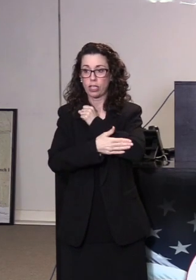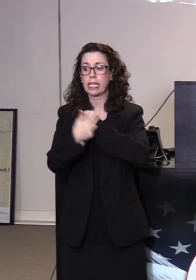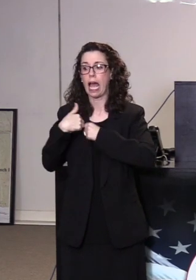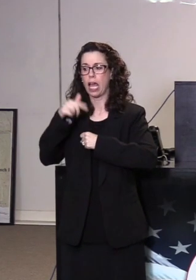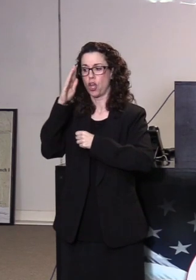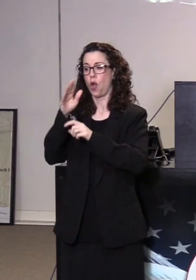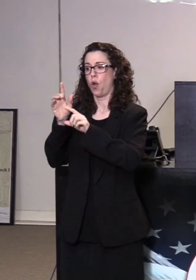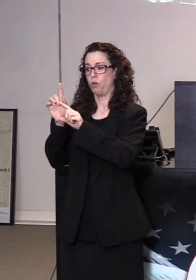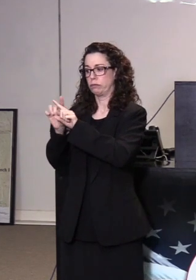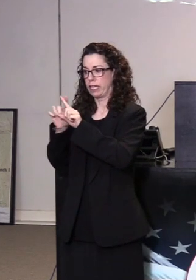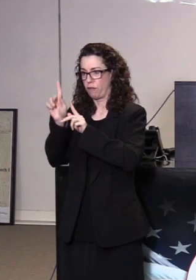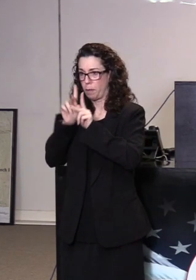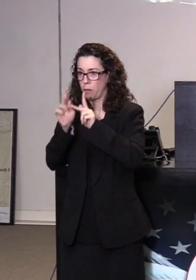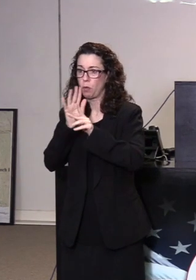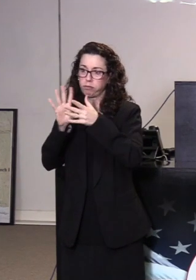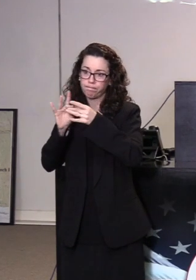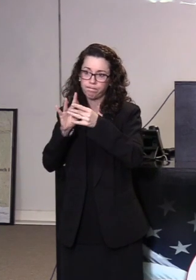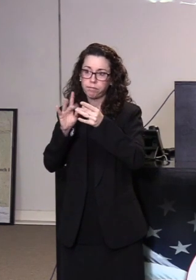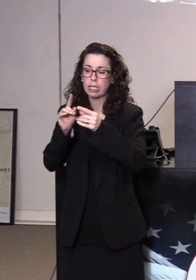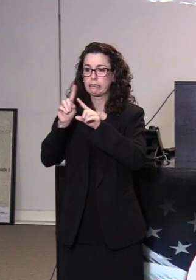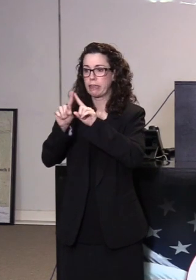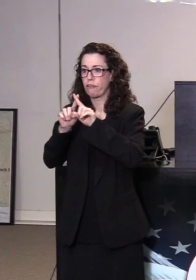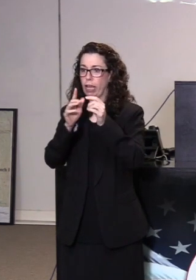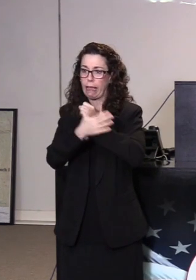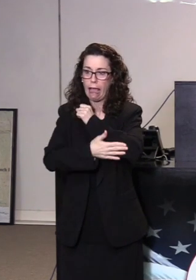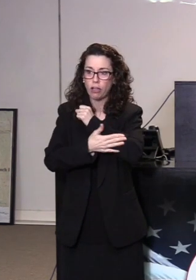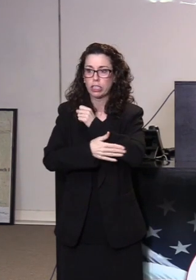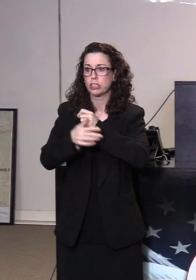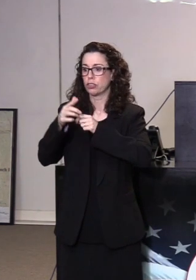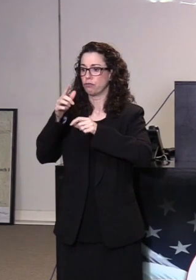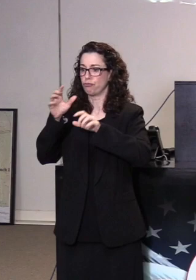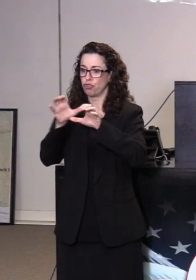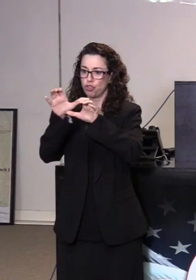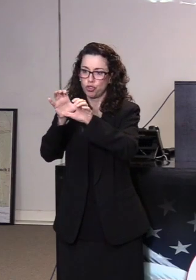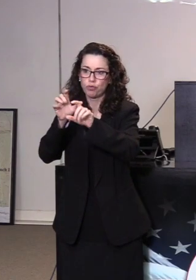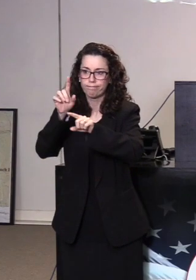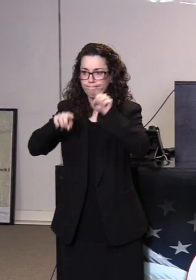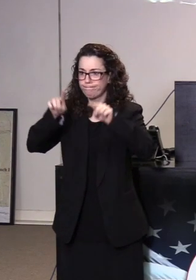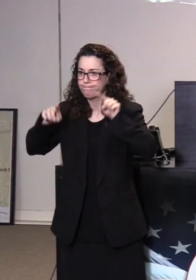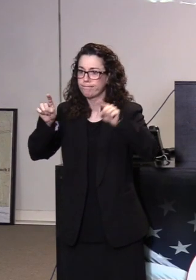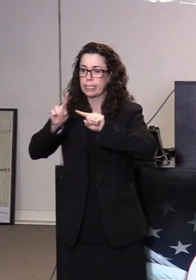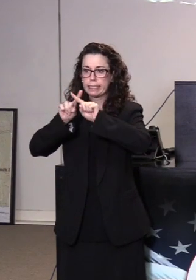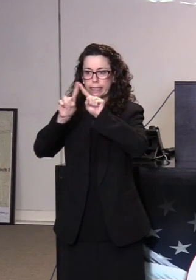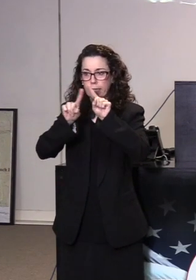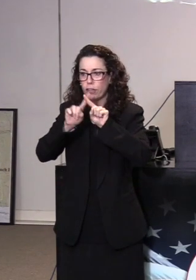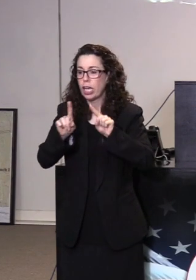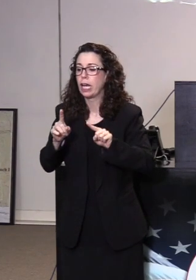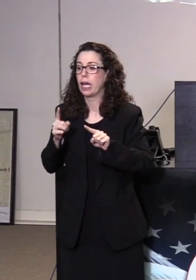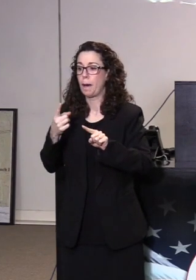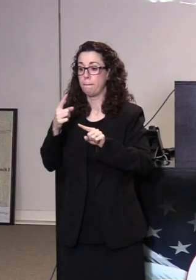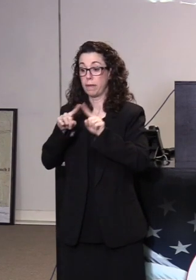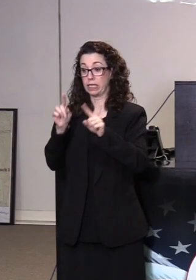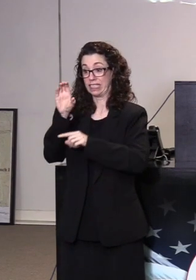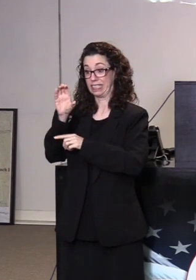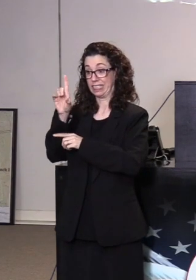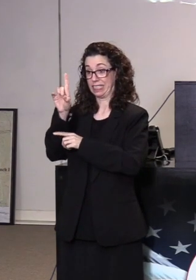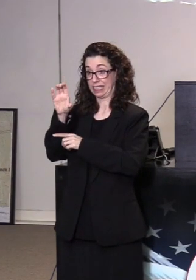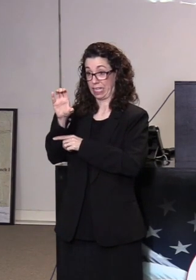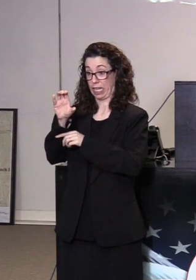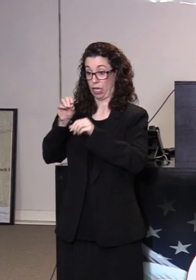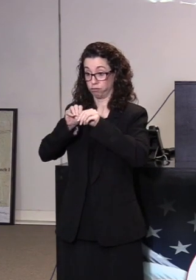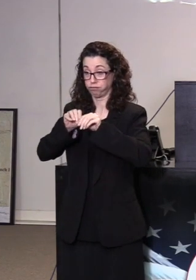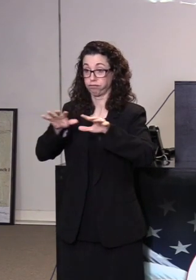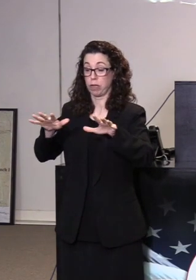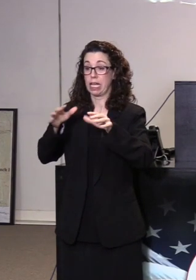today when we make this announcement about what different counties around us are doing, we just wanted to look. It's put out by the CDC, the average rate of the new